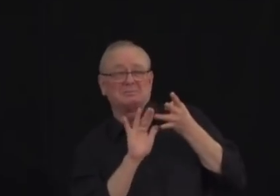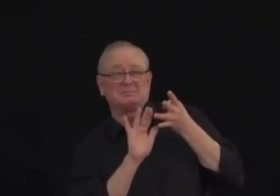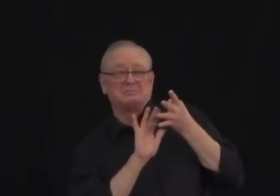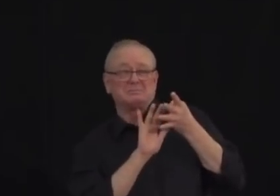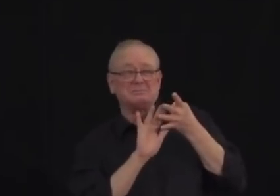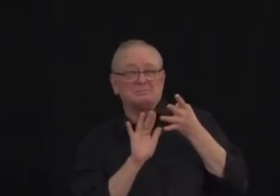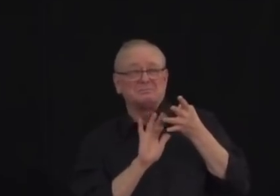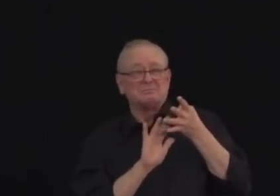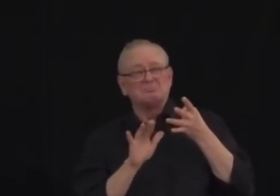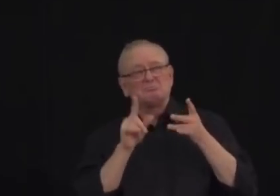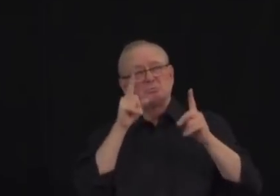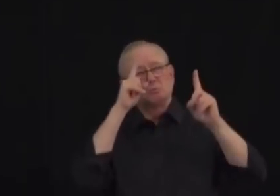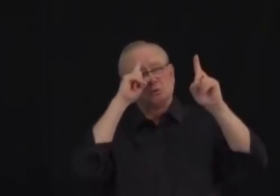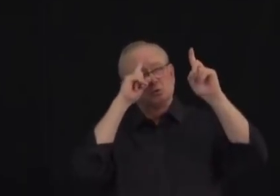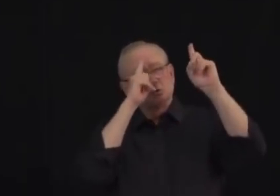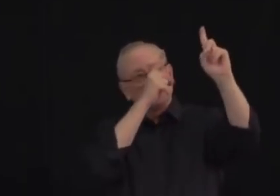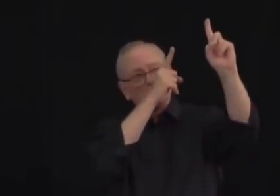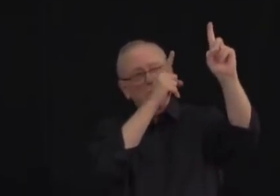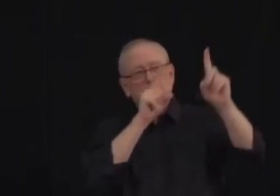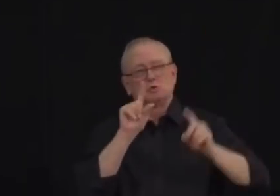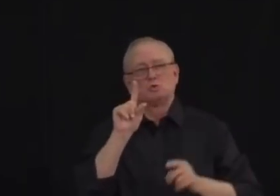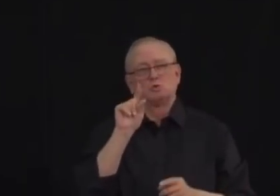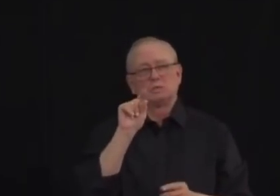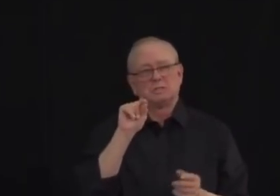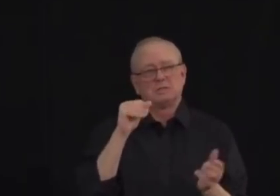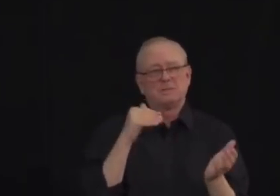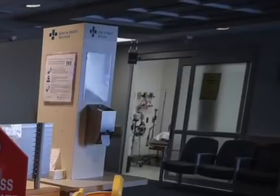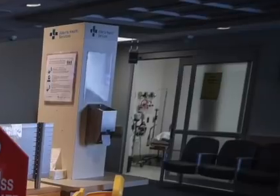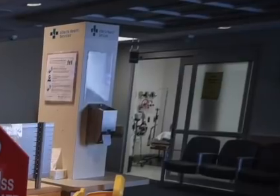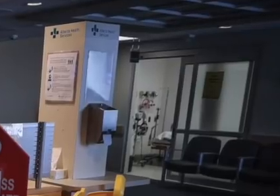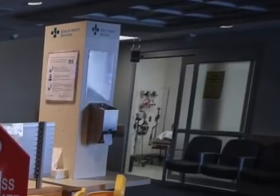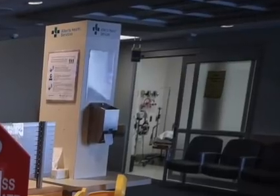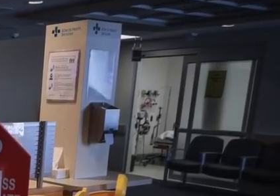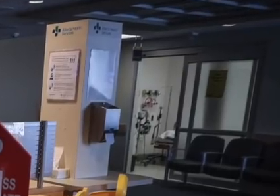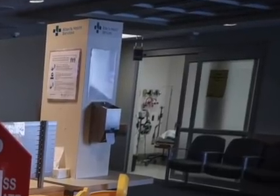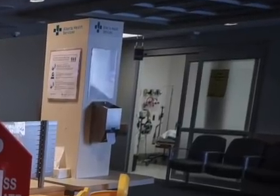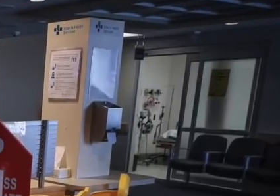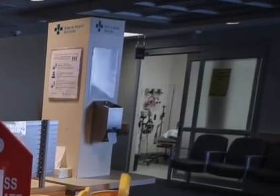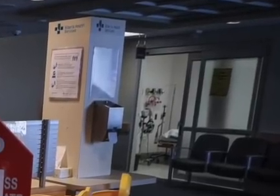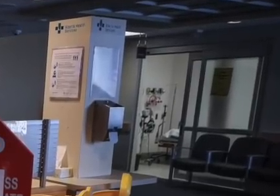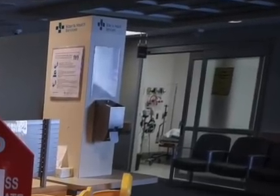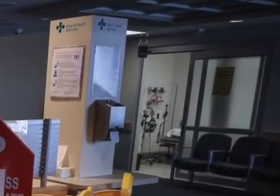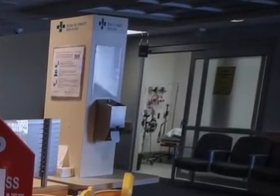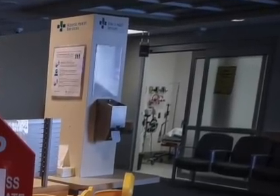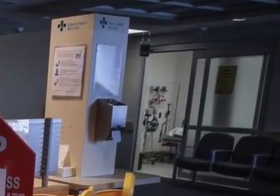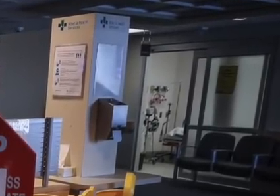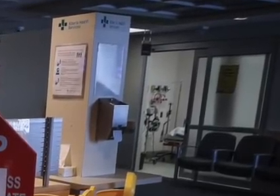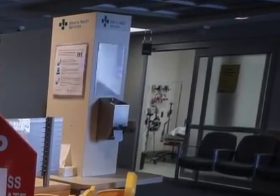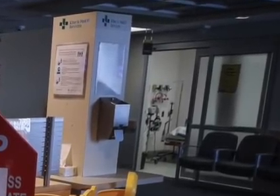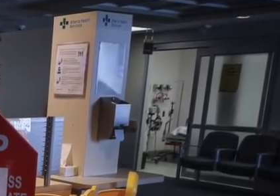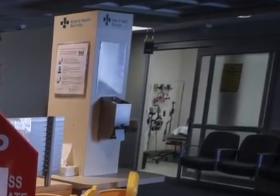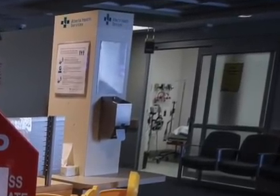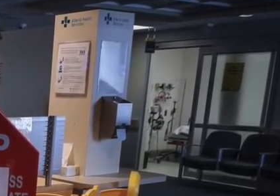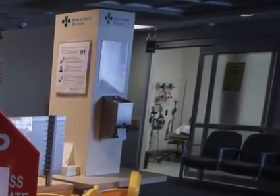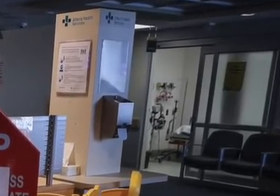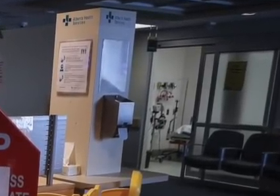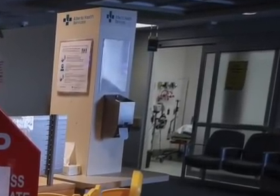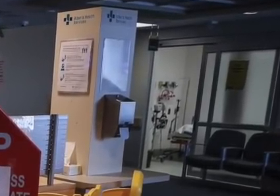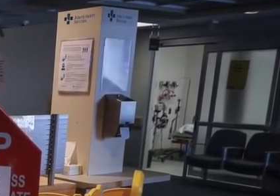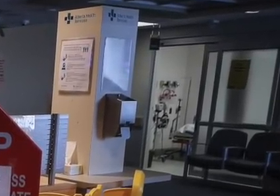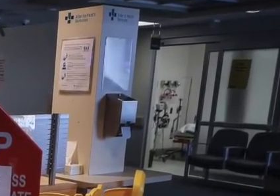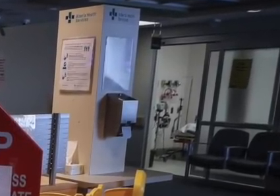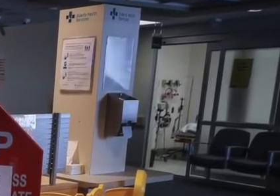combination of swab tests as well as serology, the blood tests. And so I think there's a really good chance that we will be able to